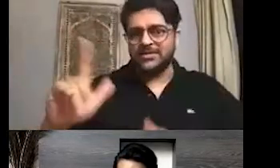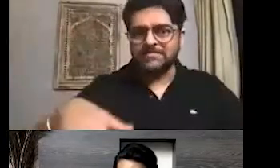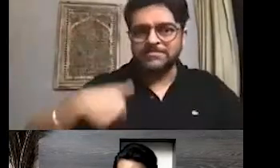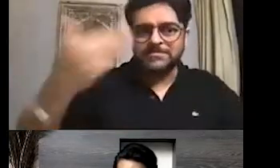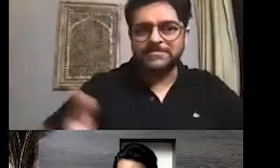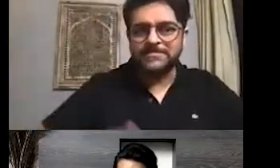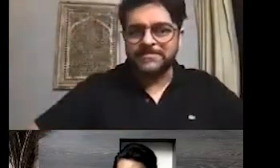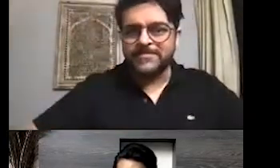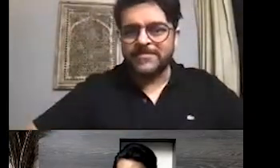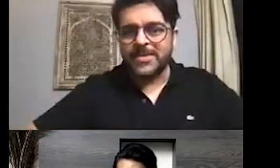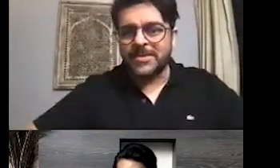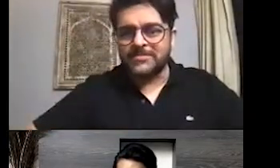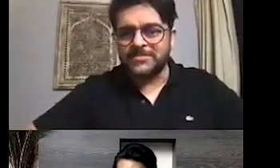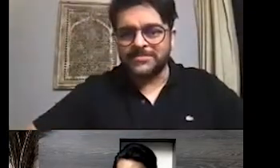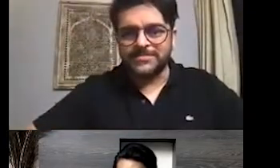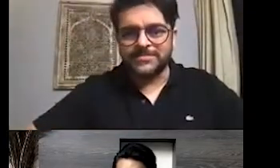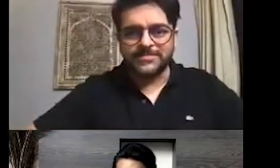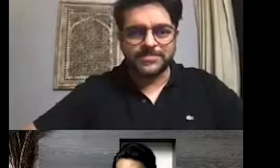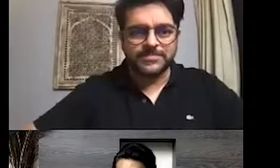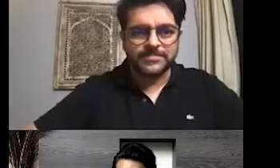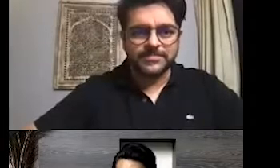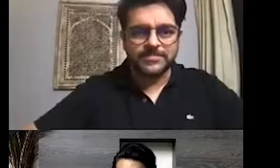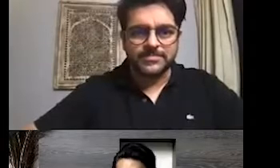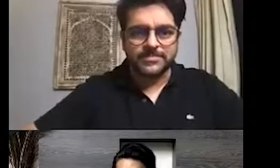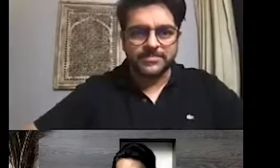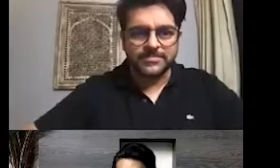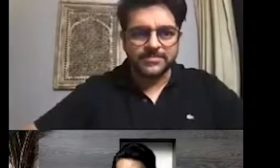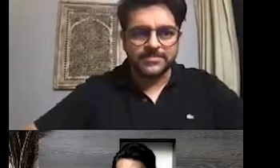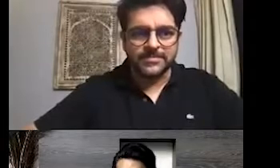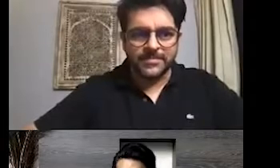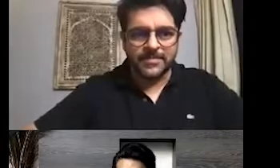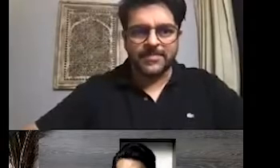yeah, we do have the organization which has been spreading the news.